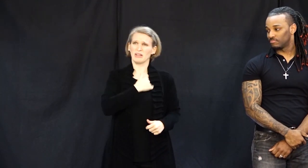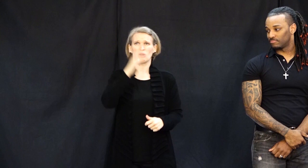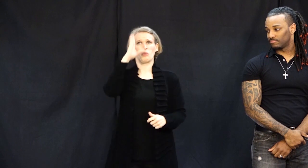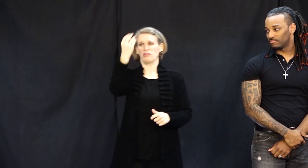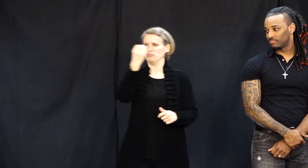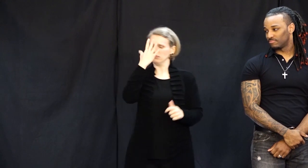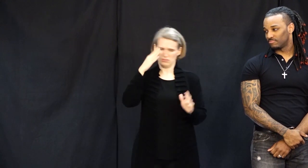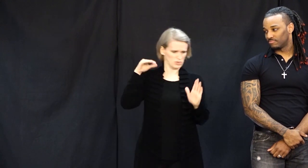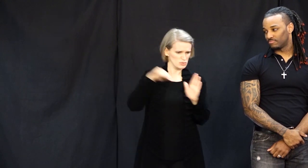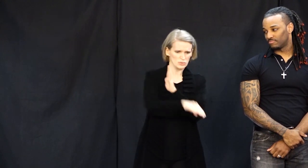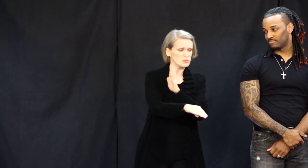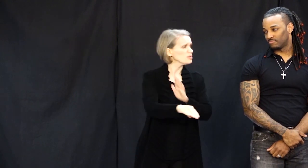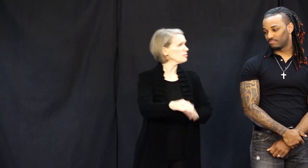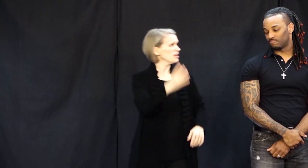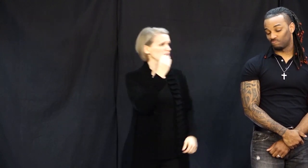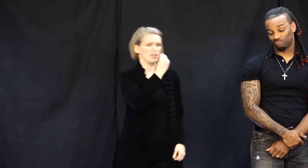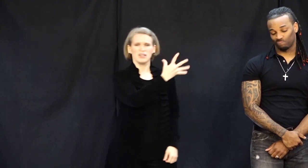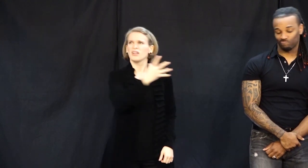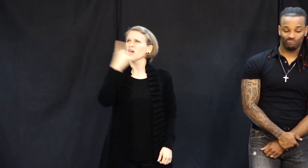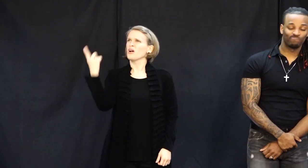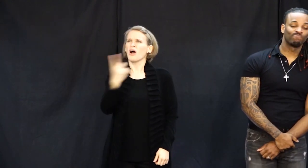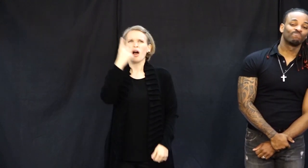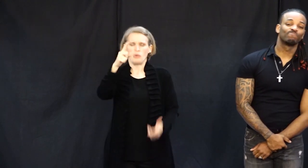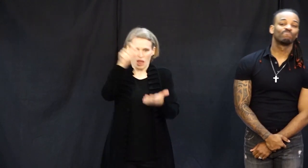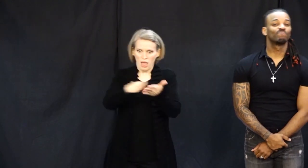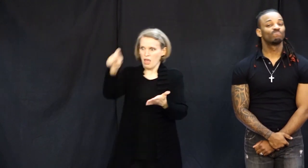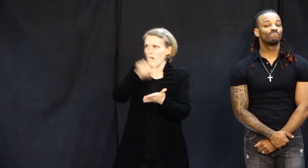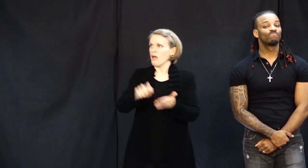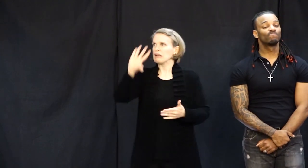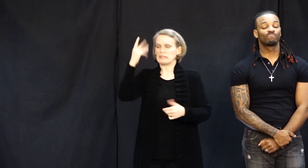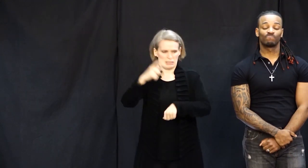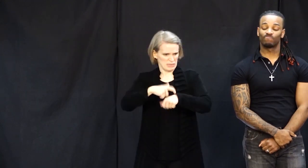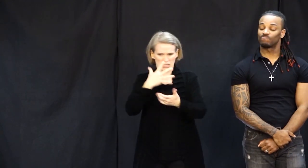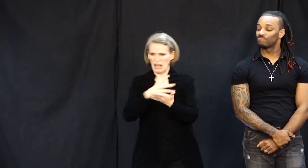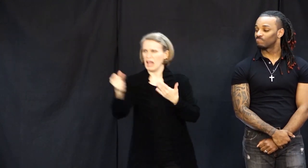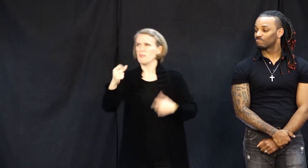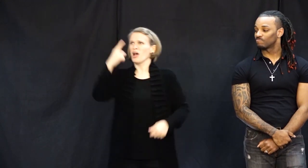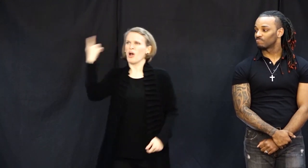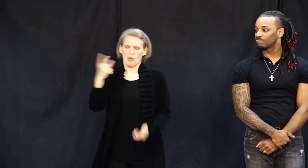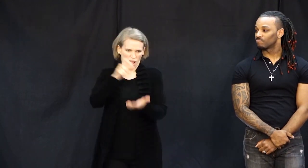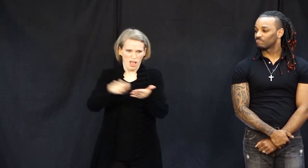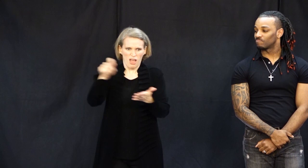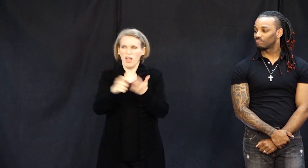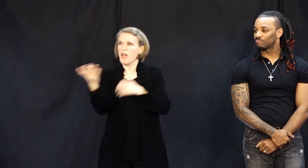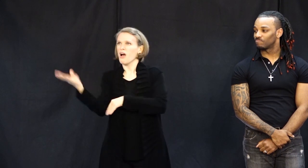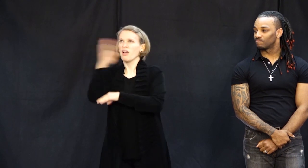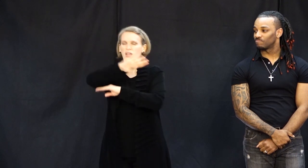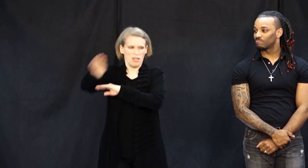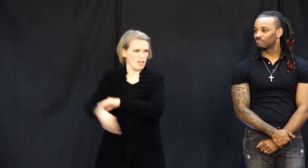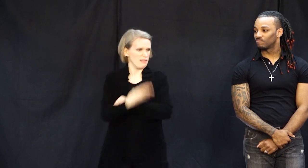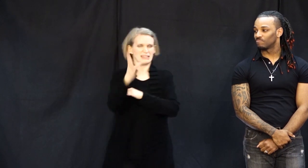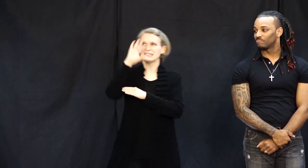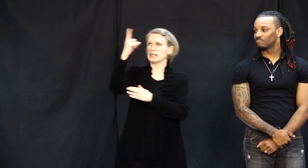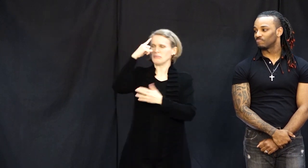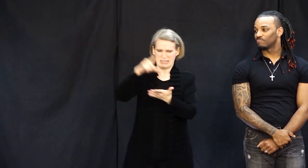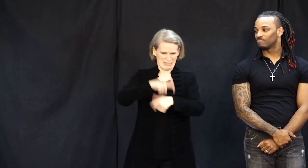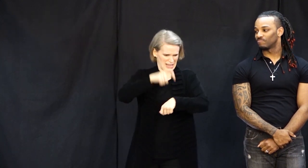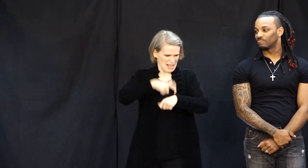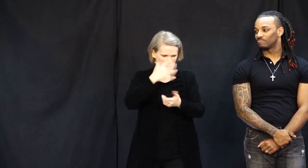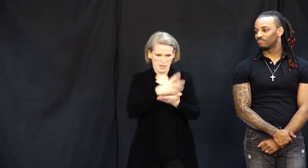may be your doom. Why do you write like you're running out of time? Write day and night like you're running out of time. Every day you fight